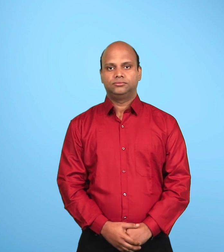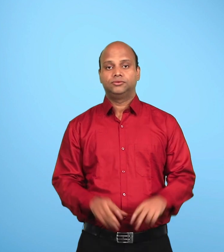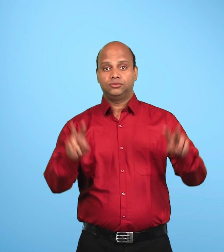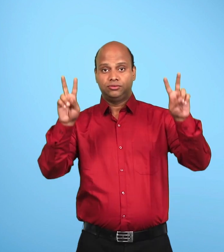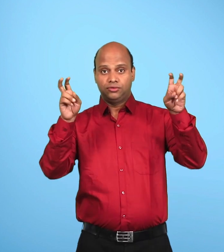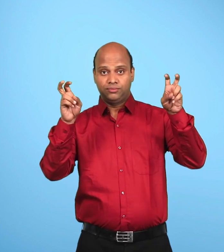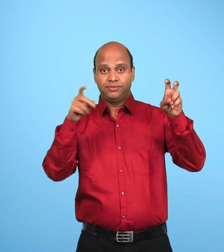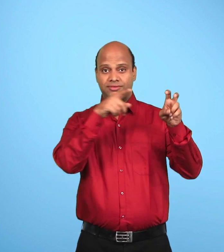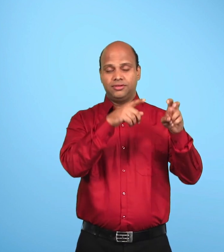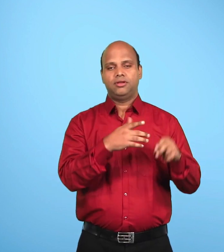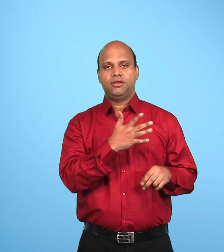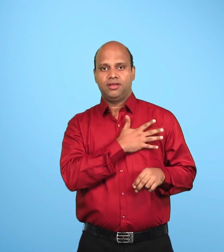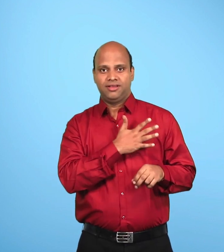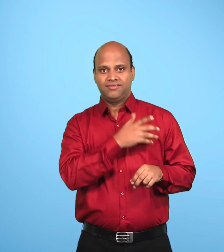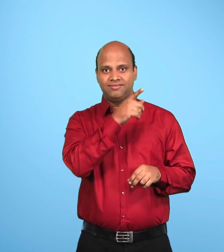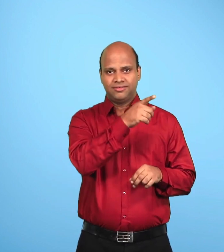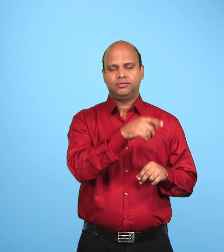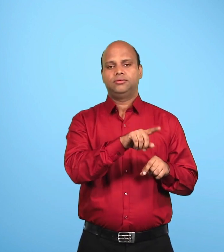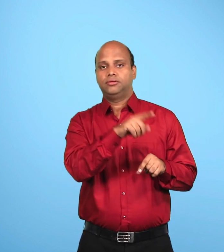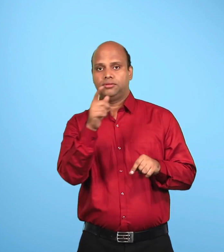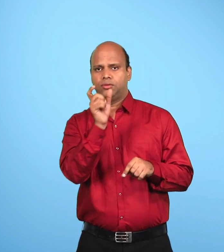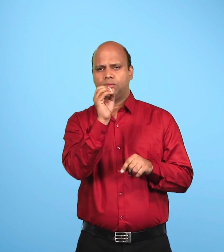The living organisms,